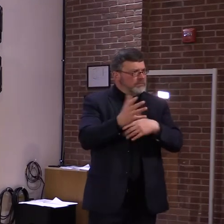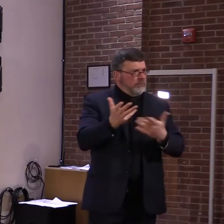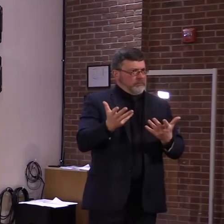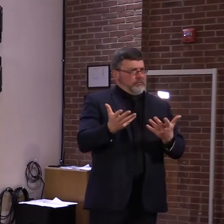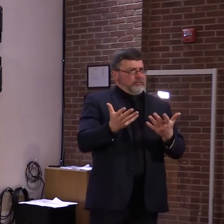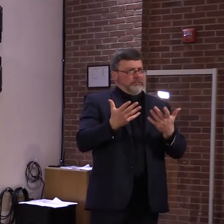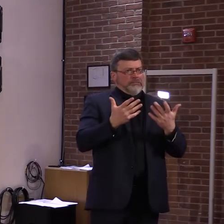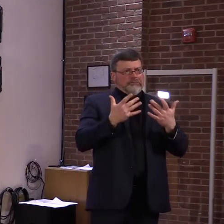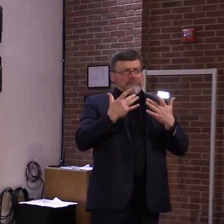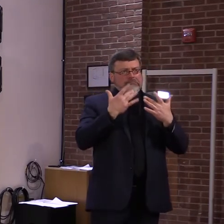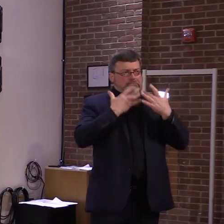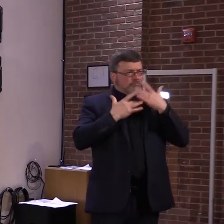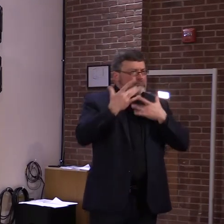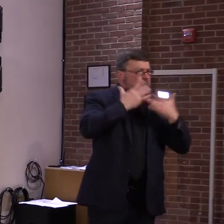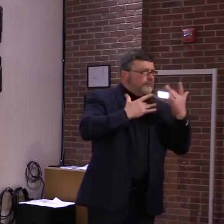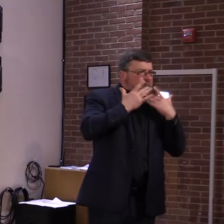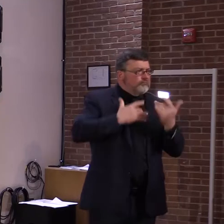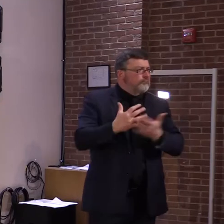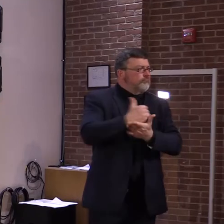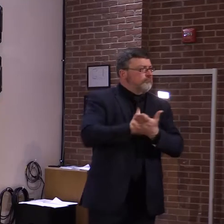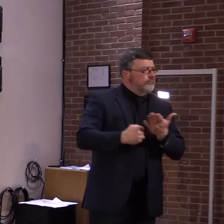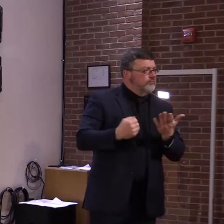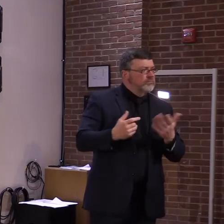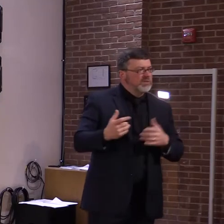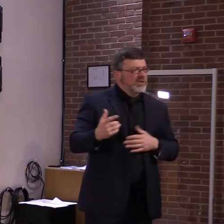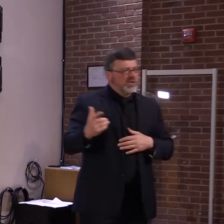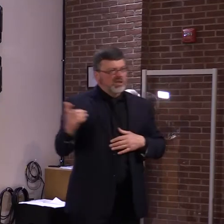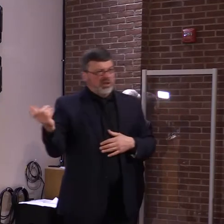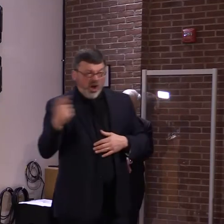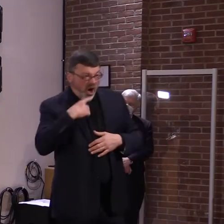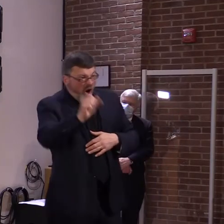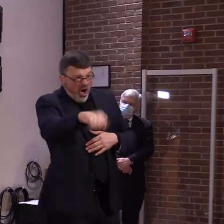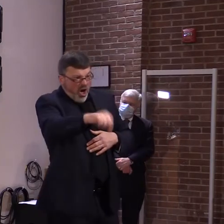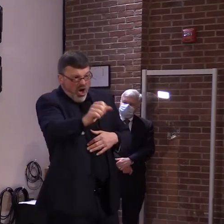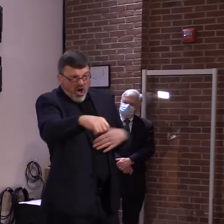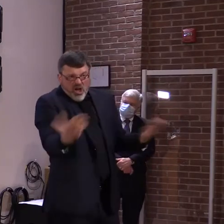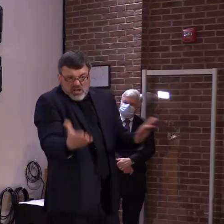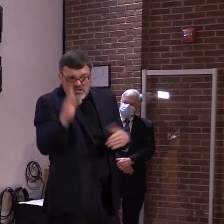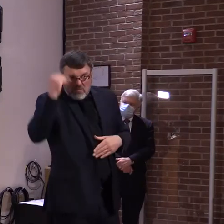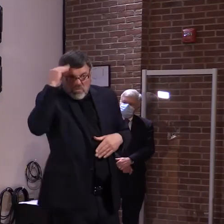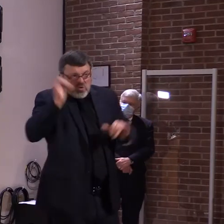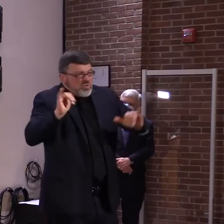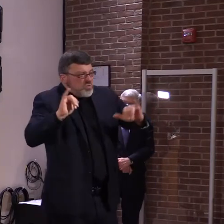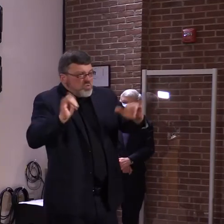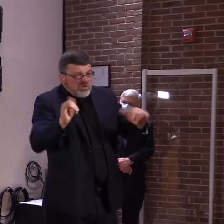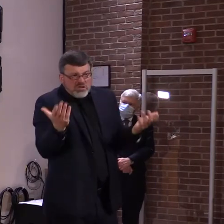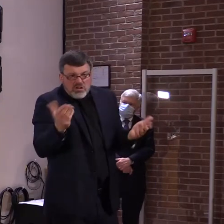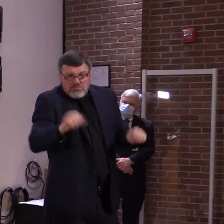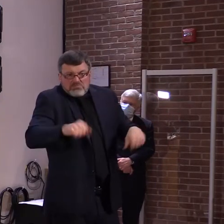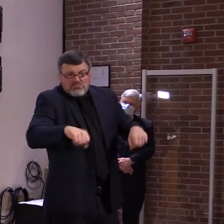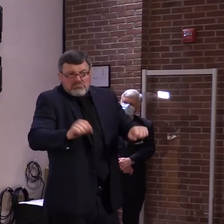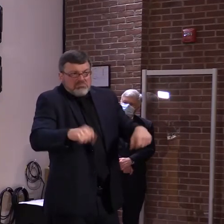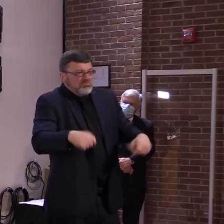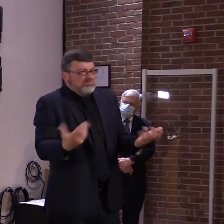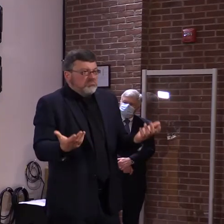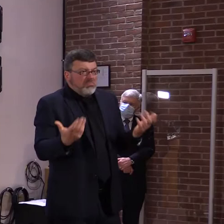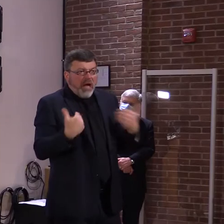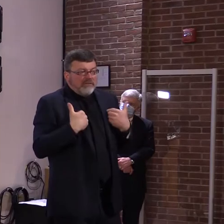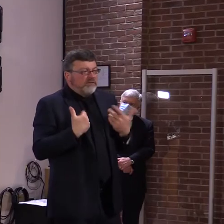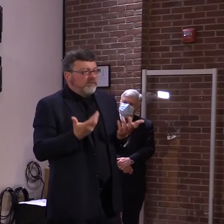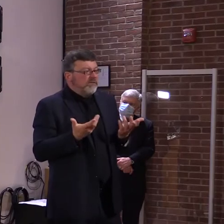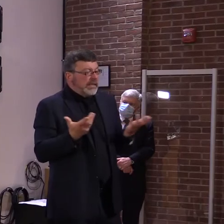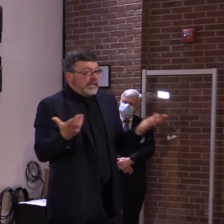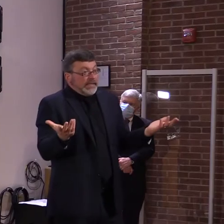significantly due to those who are not here. So again, you know, I don't believe that